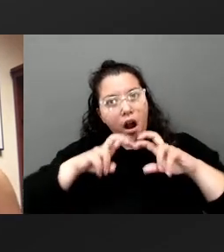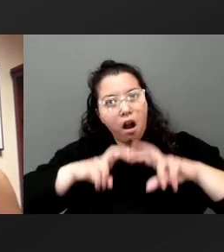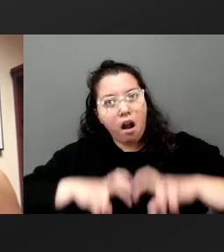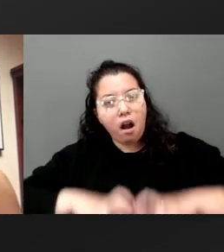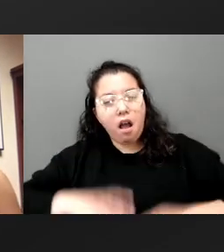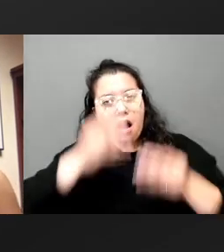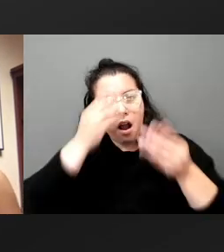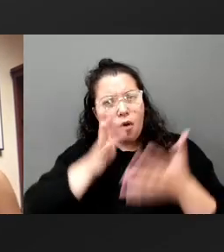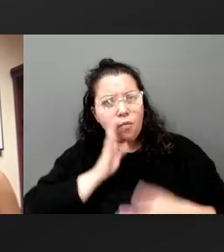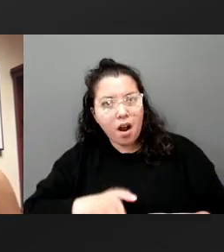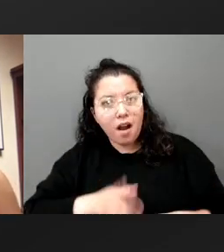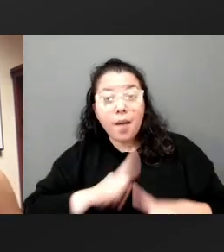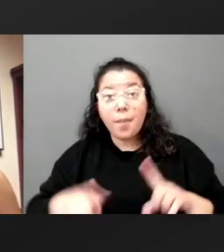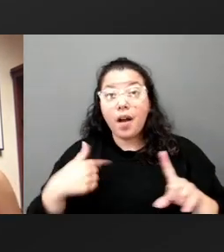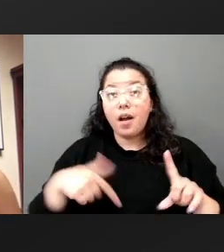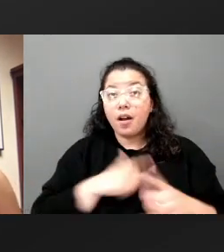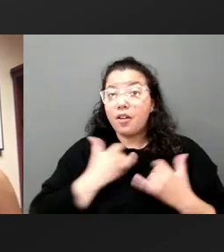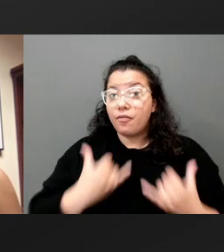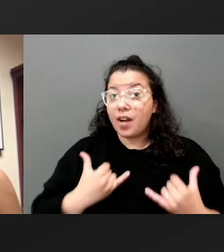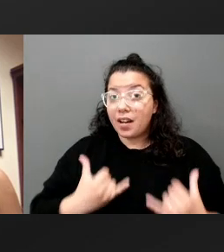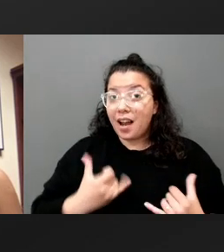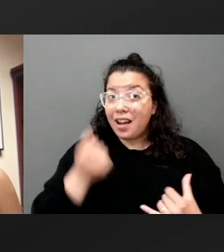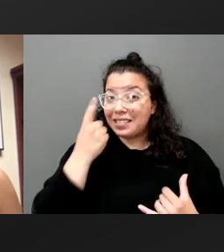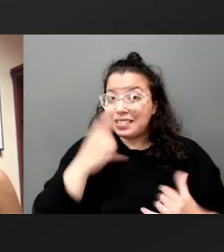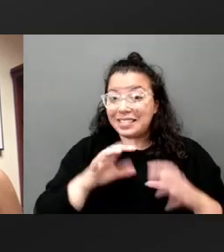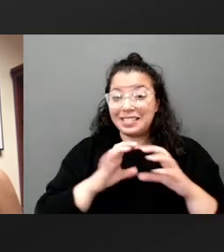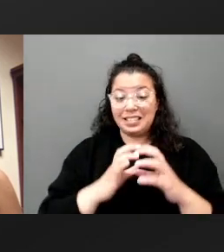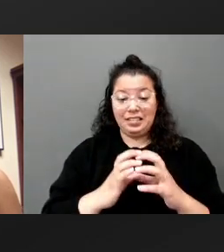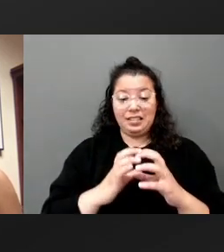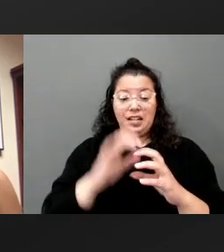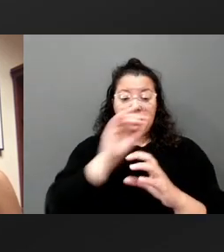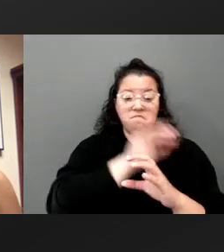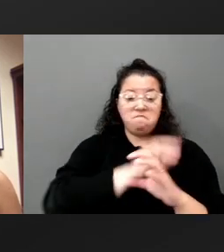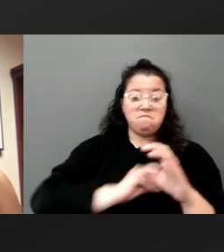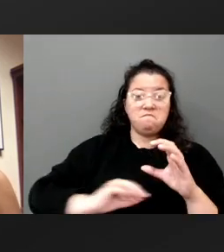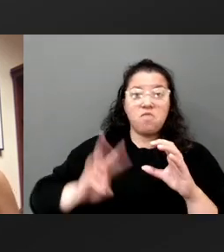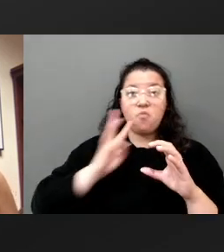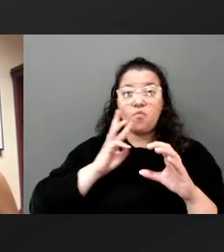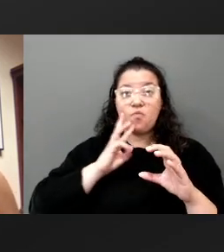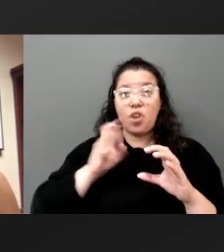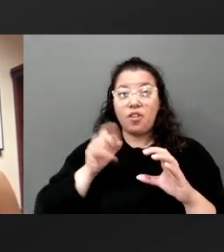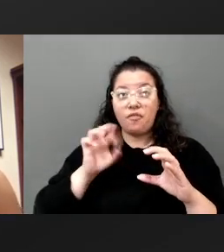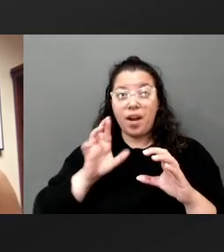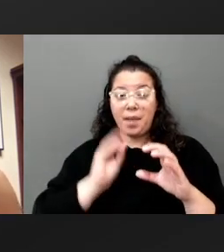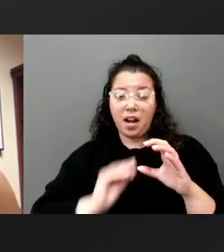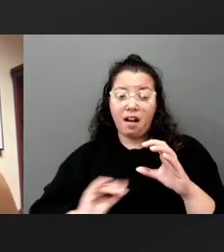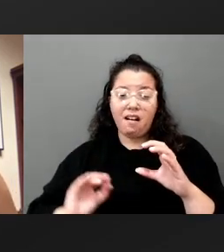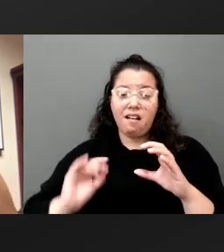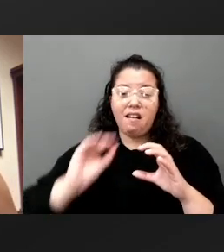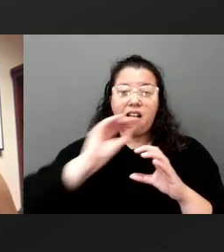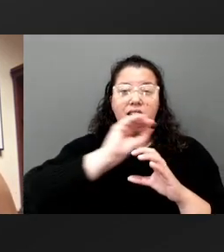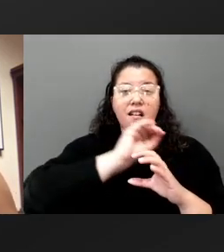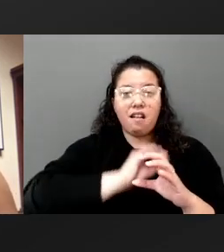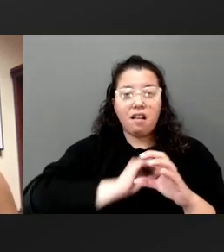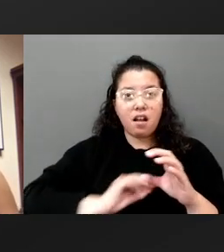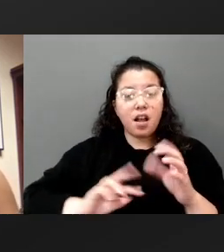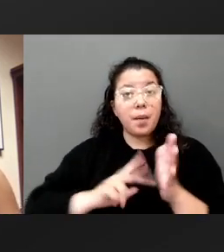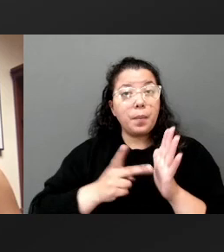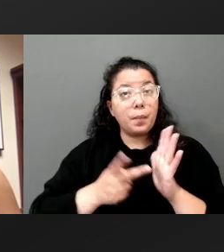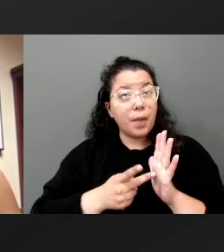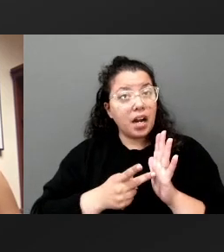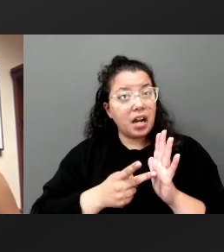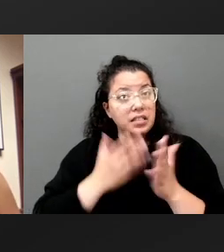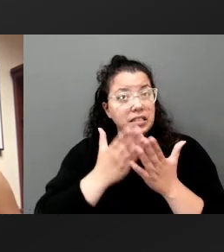we understand that there's water vapor and that there's evidence for hazes and clouds in the atmosphere as well, because